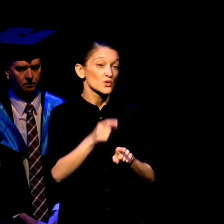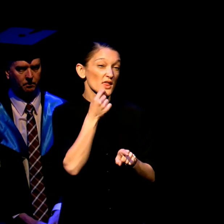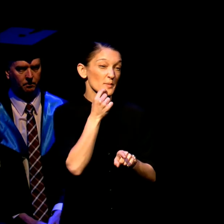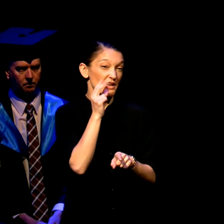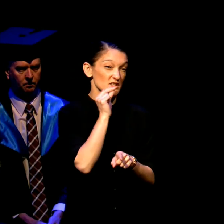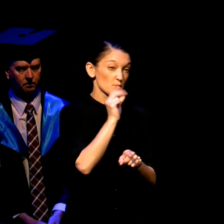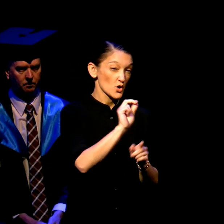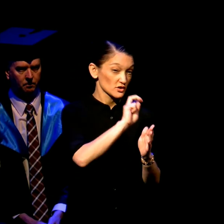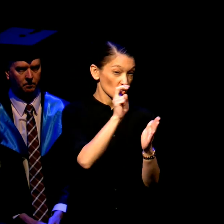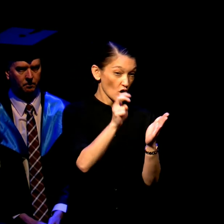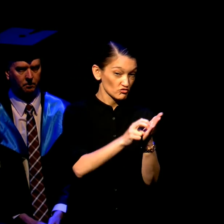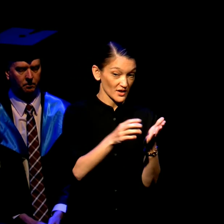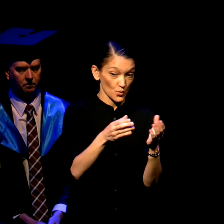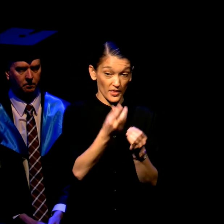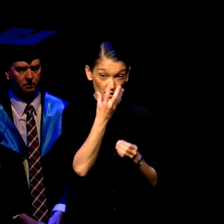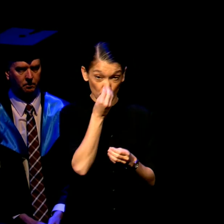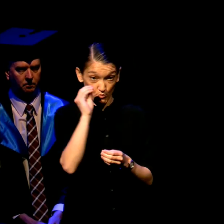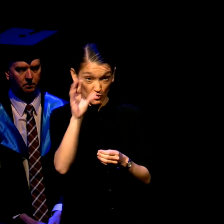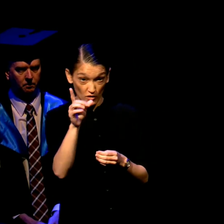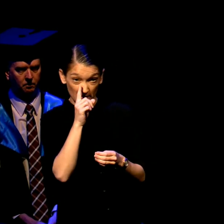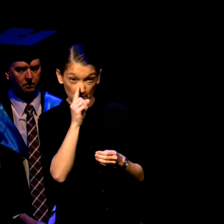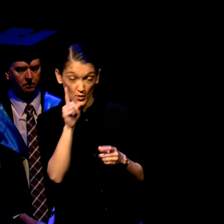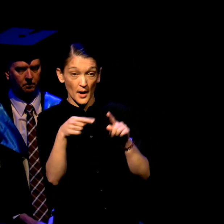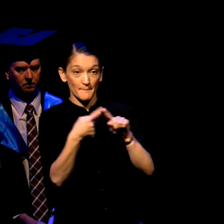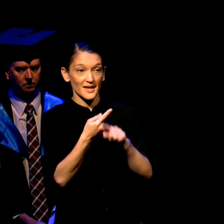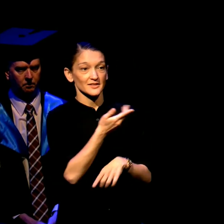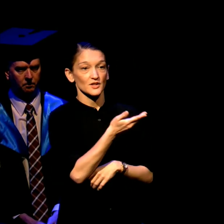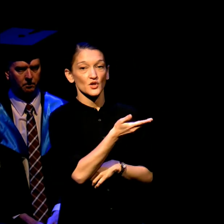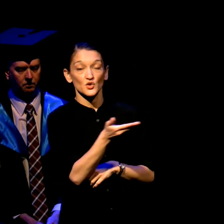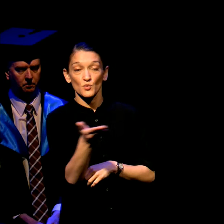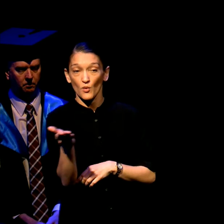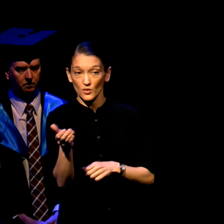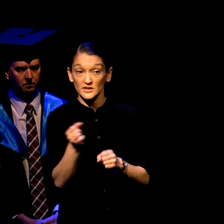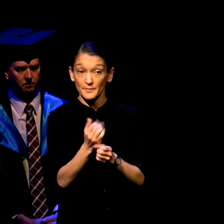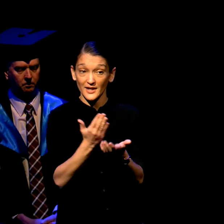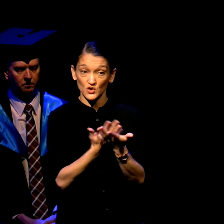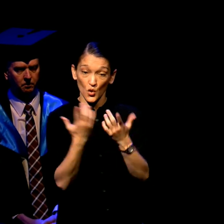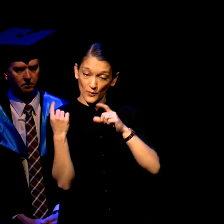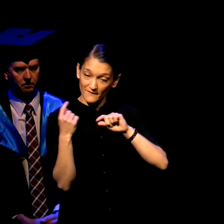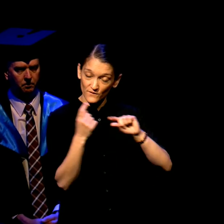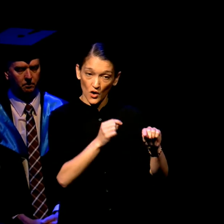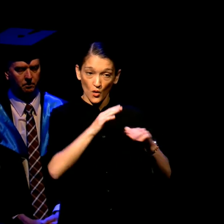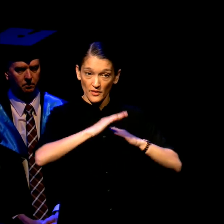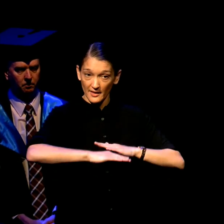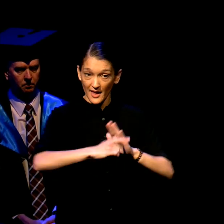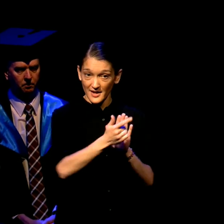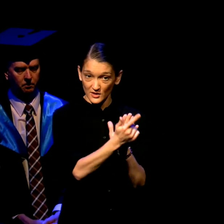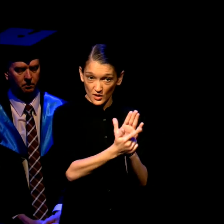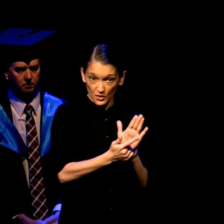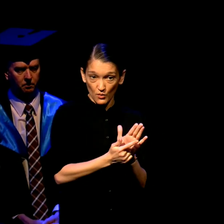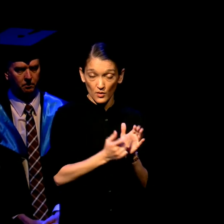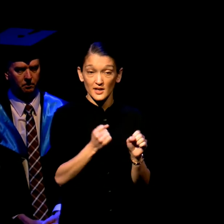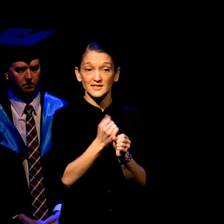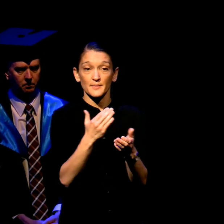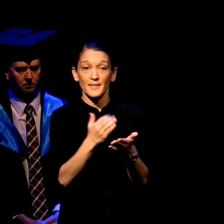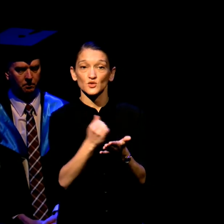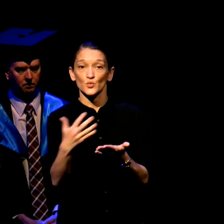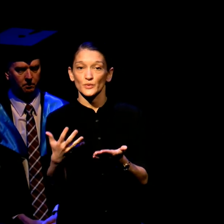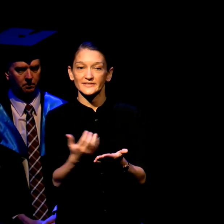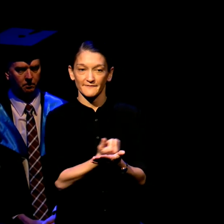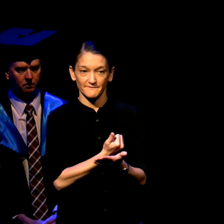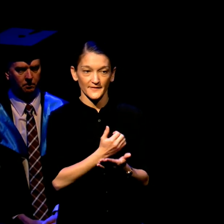as the custodians of this country and yourselves to ensure our laws are adhered to and to guarantee safe passage for those who